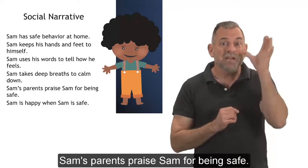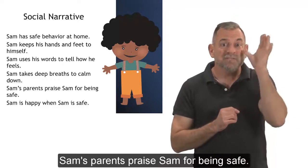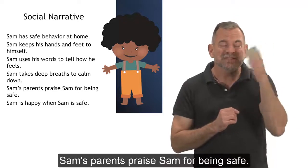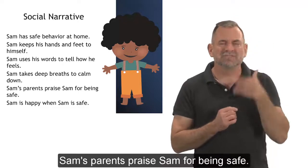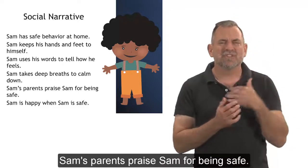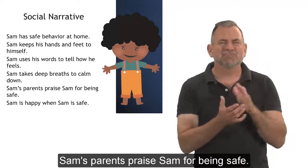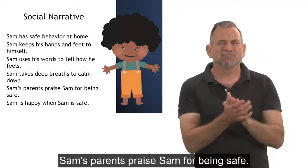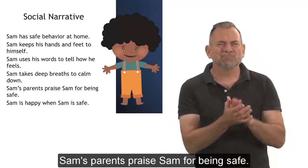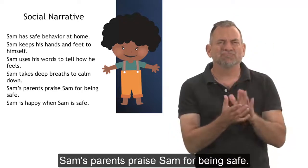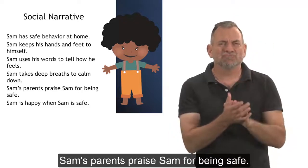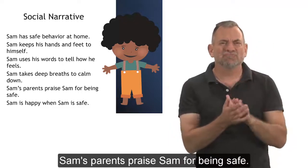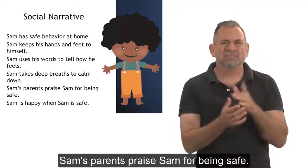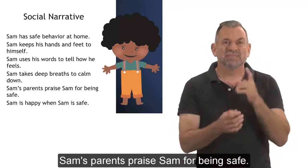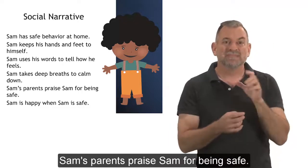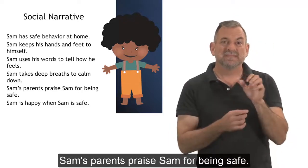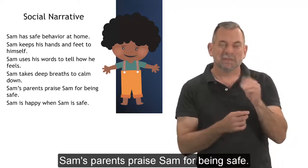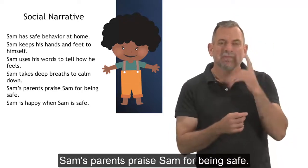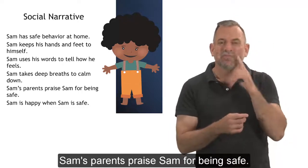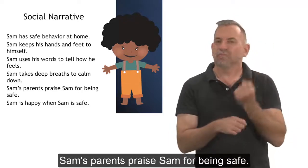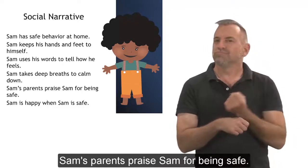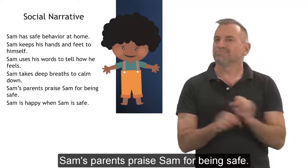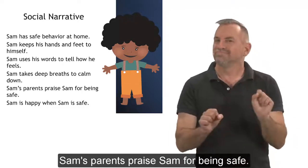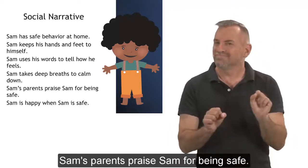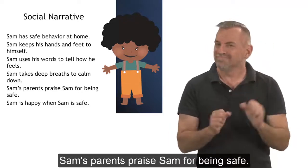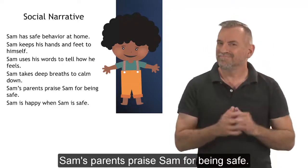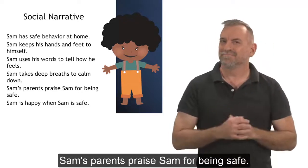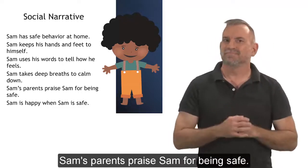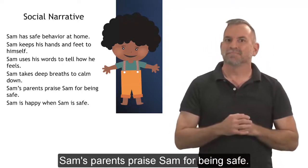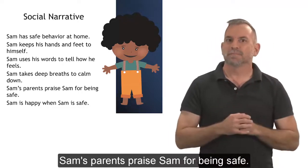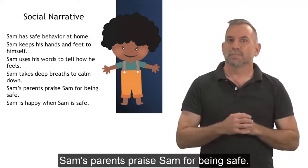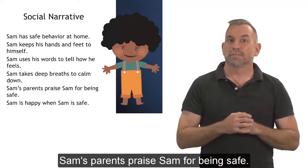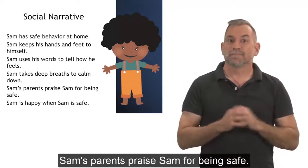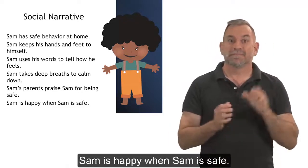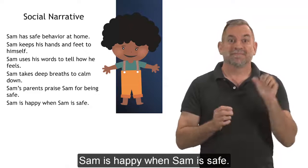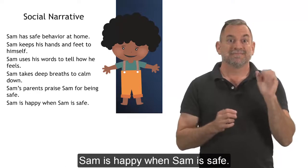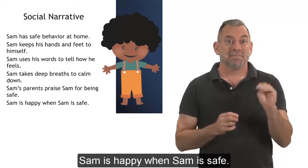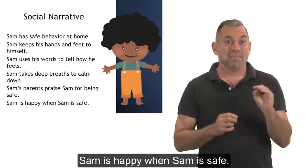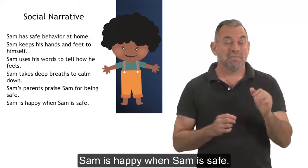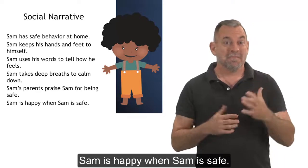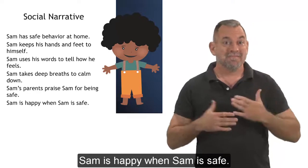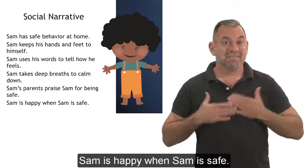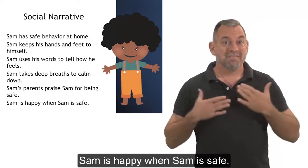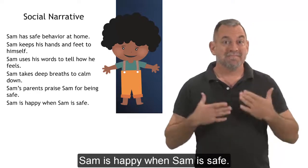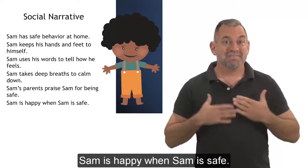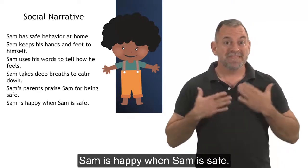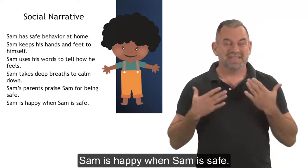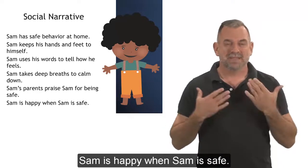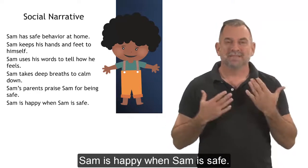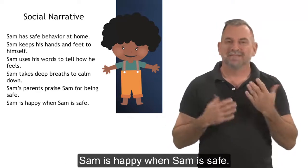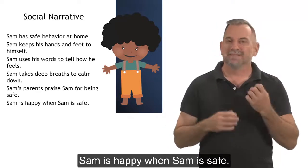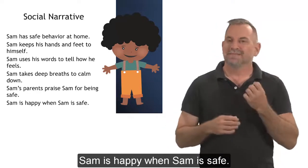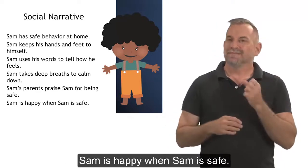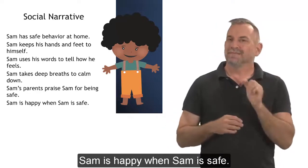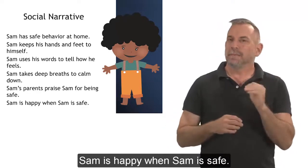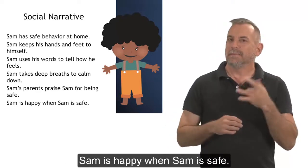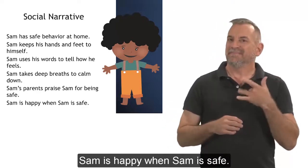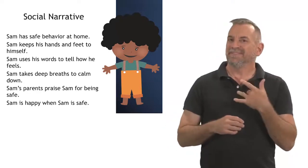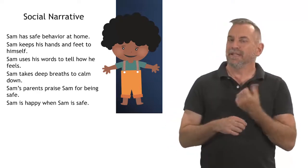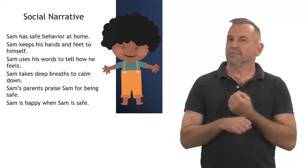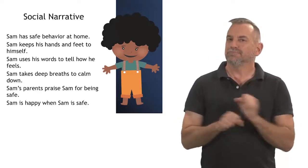Sam's parents praise Sam for being safe. Sam is happy when Sam is safe.